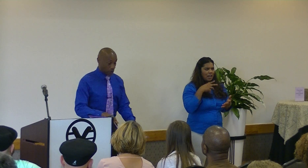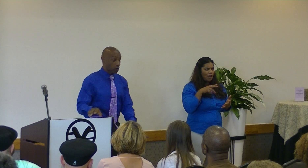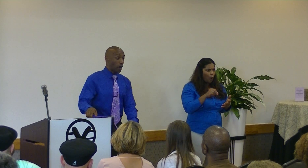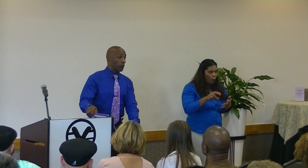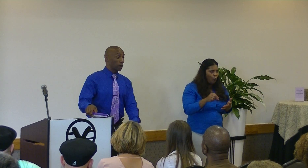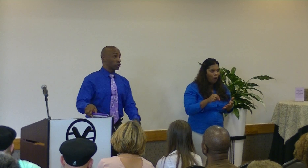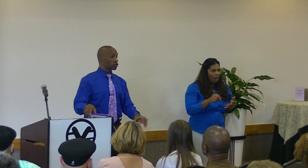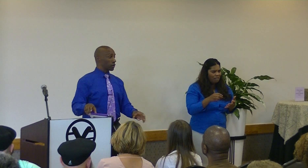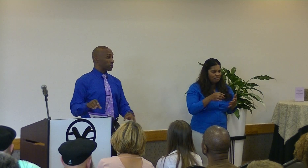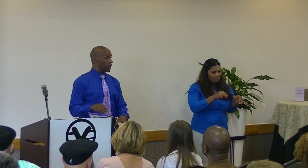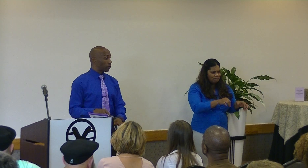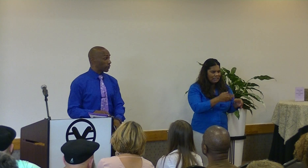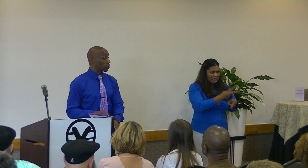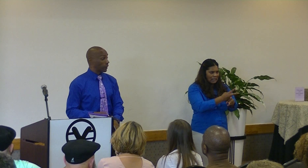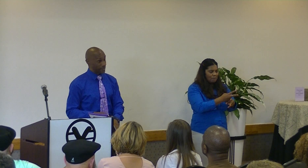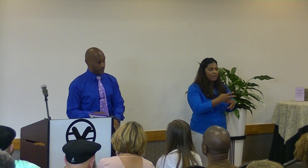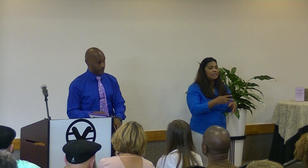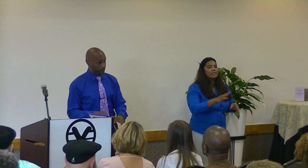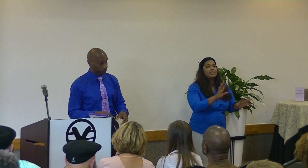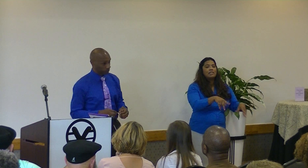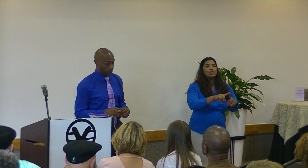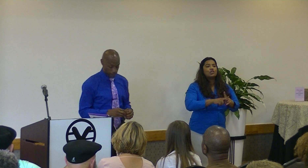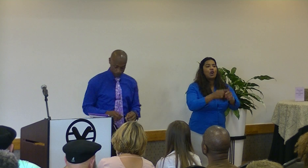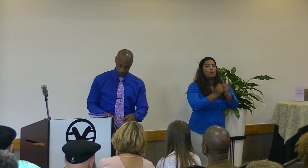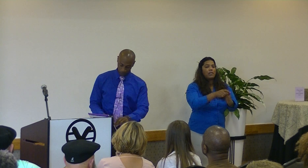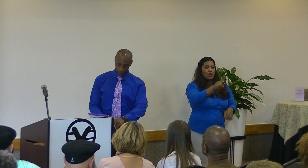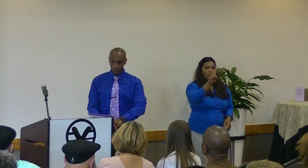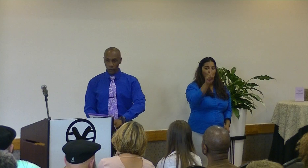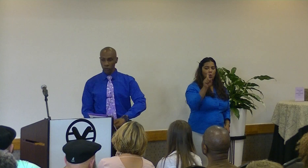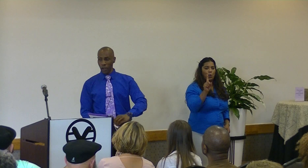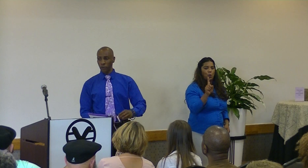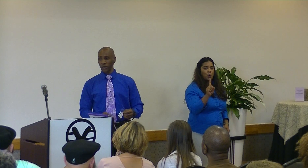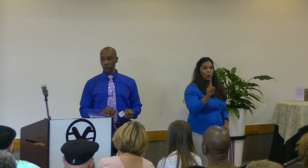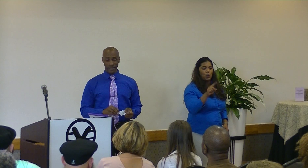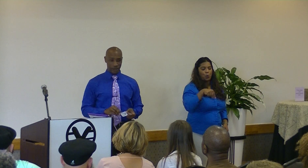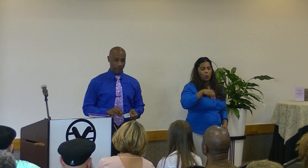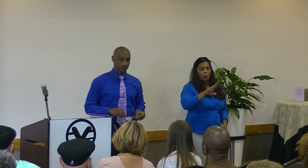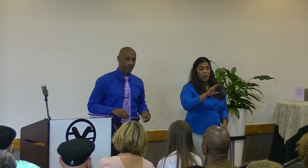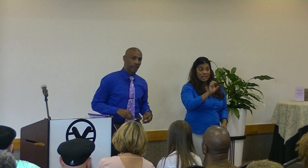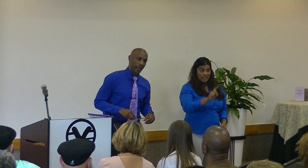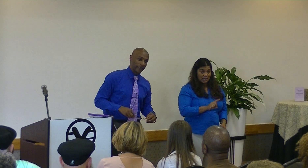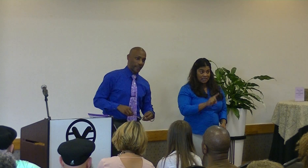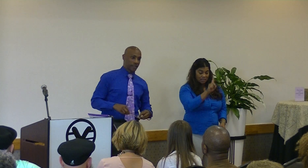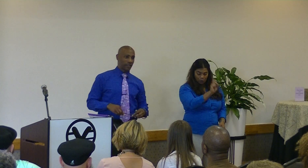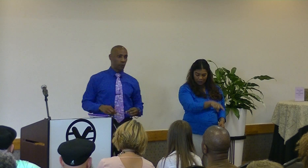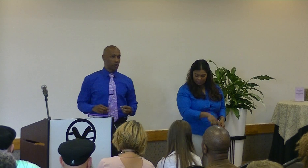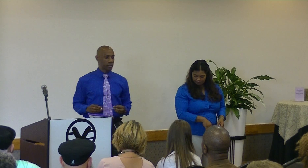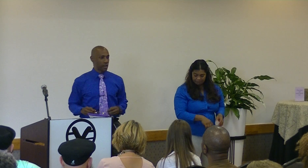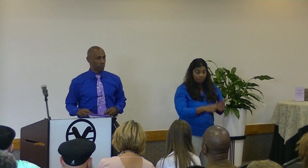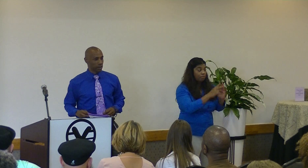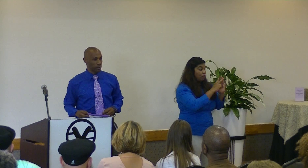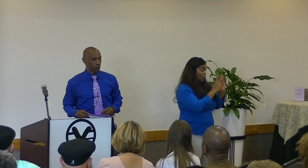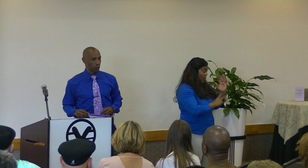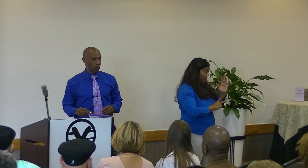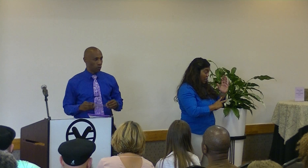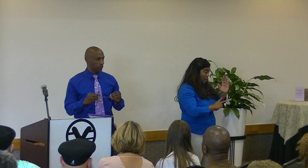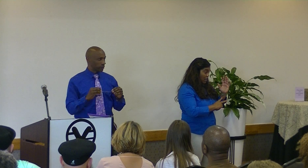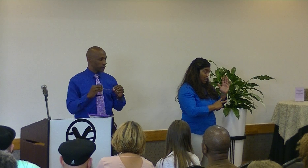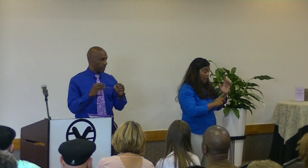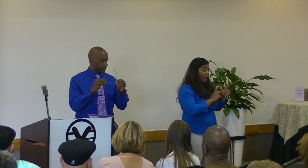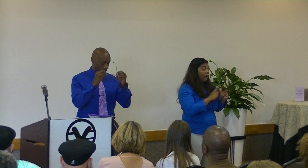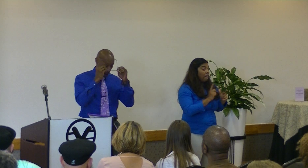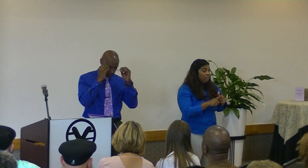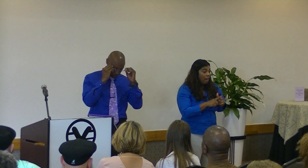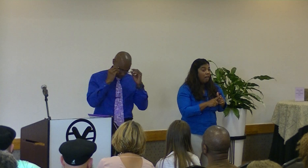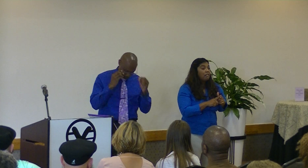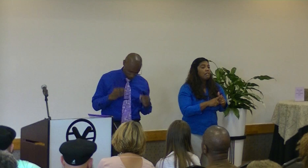do. So, I want to start us off with a quiz, okay? So, I'm going to read something, and at the end of it, I want you to tell me what